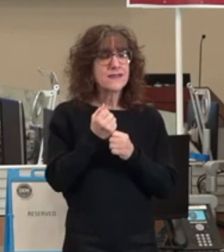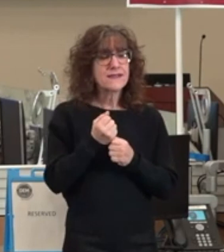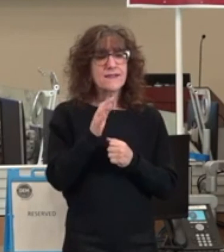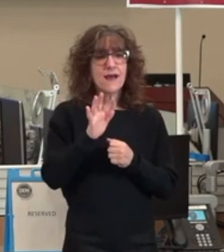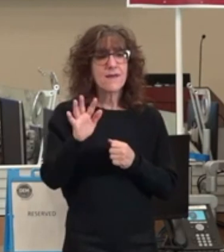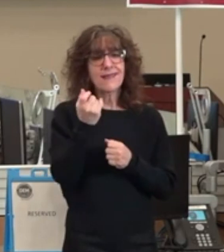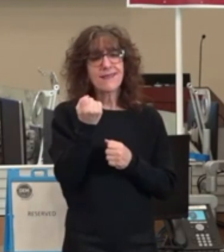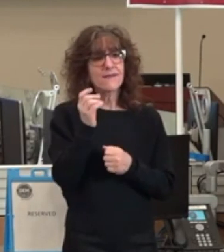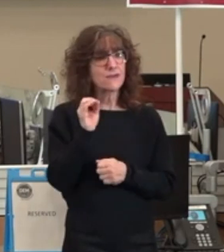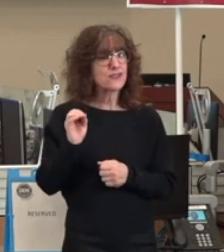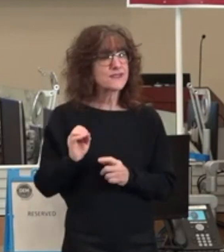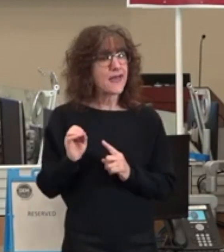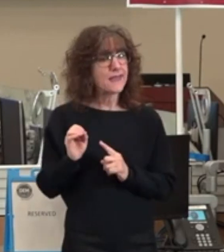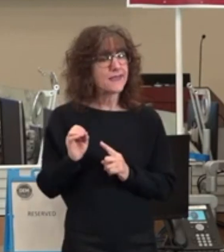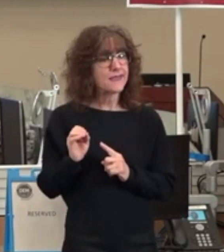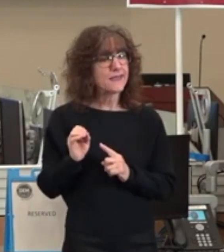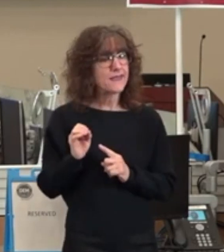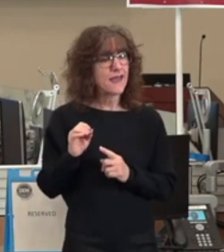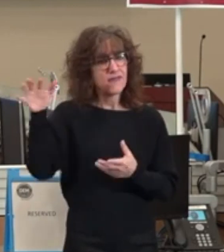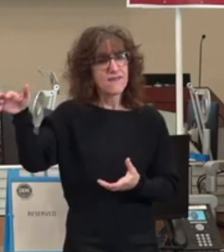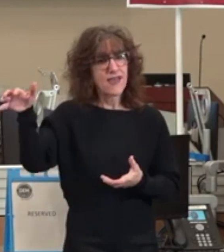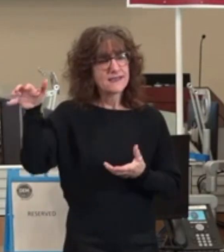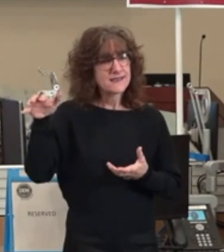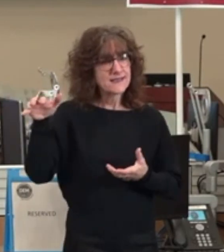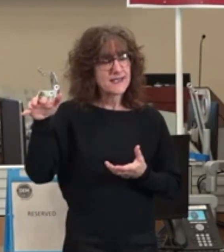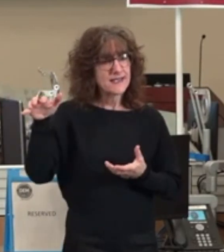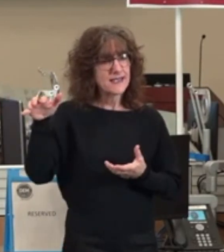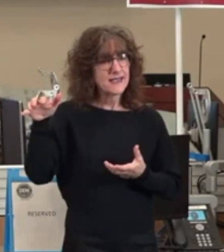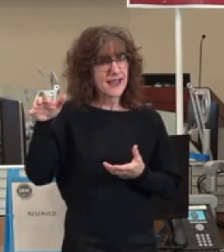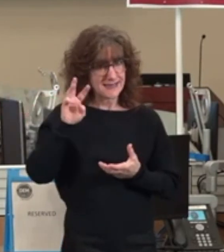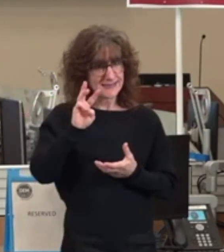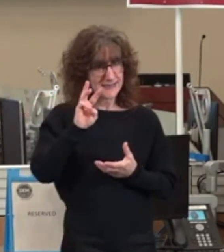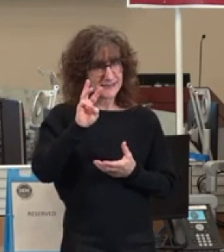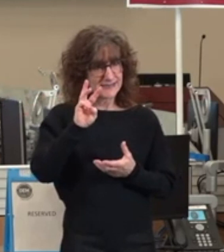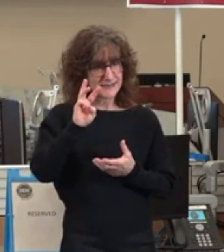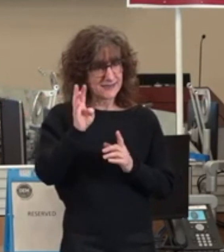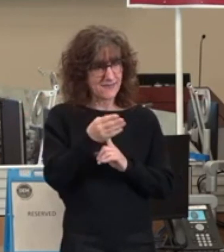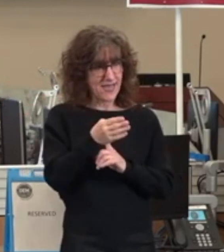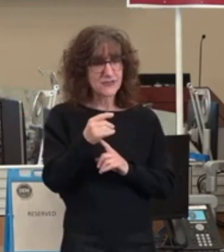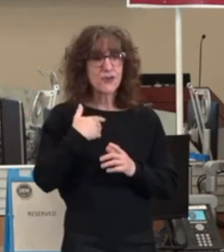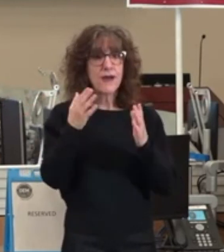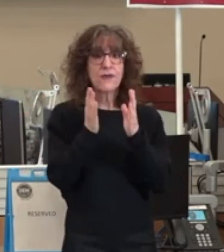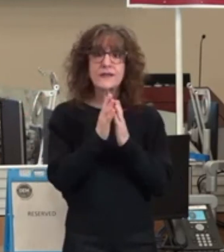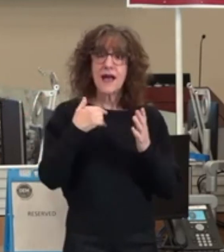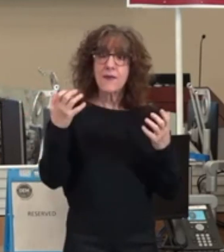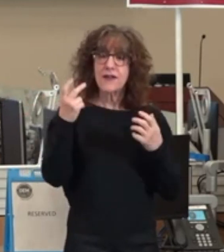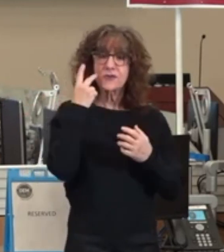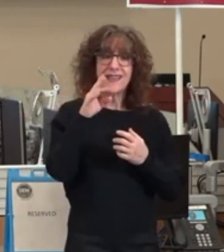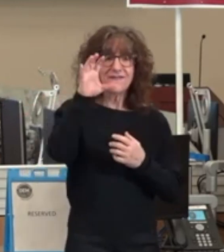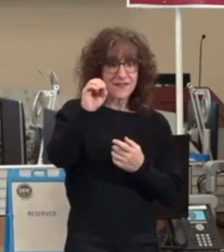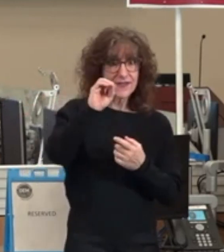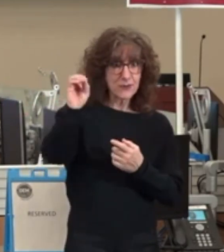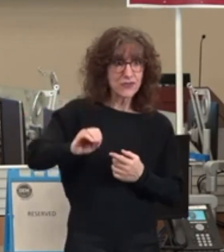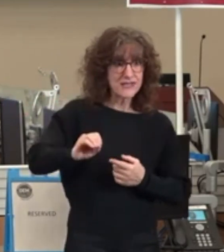about 11% of the vaccine that has been administered at Six Flags. So my request has been, I'd like to see